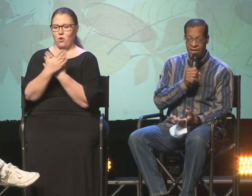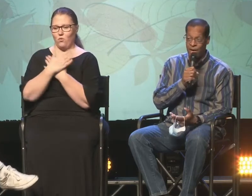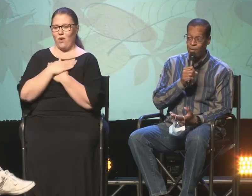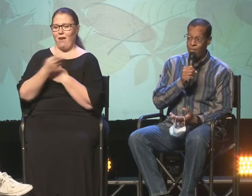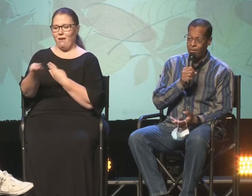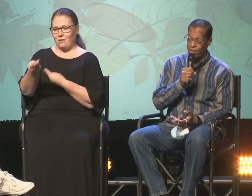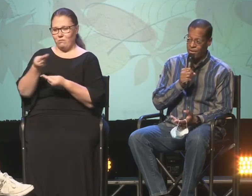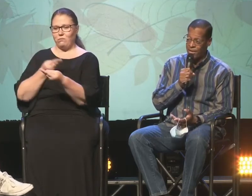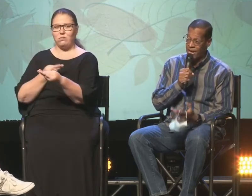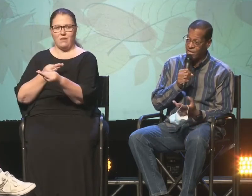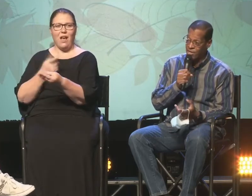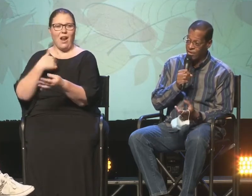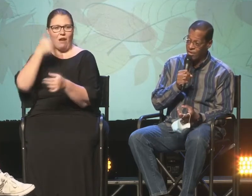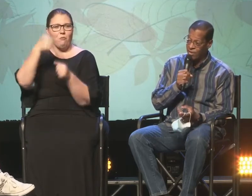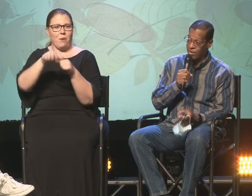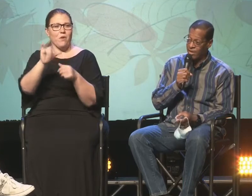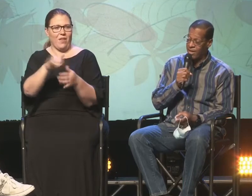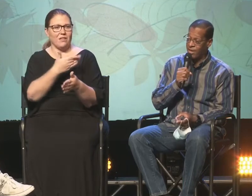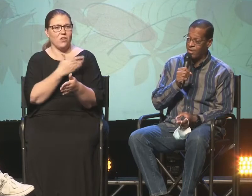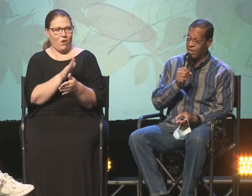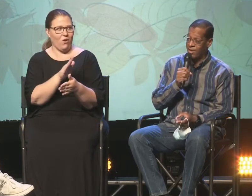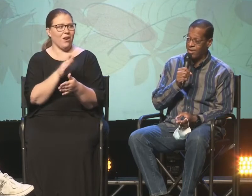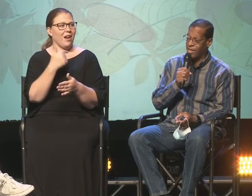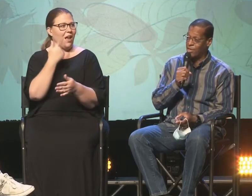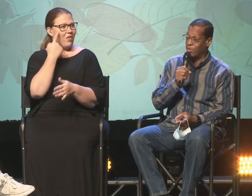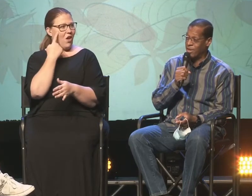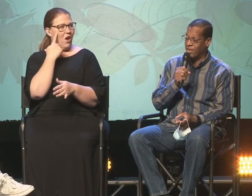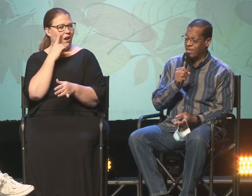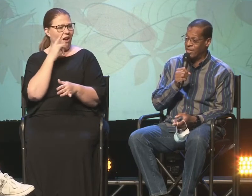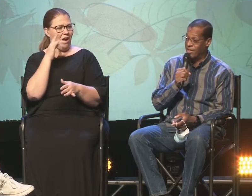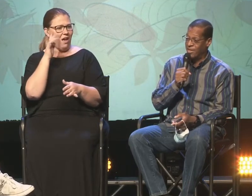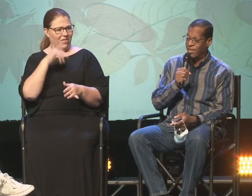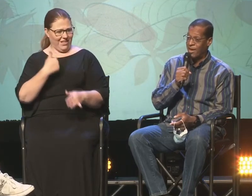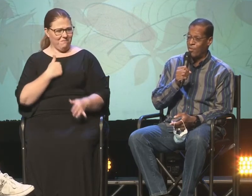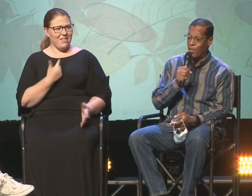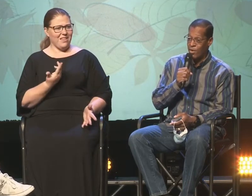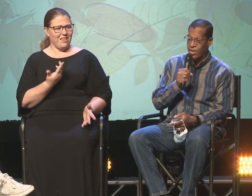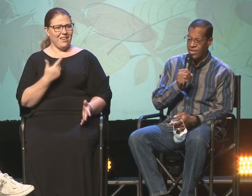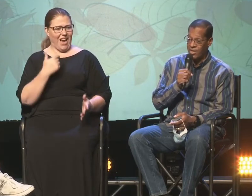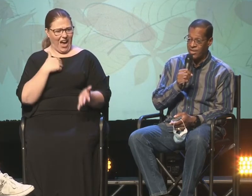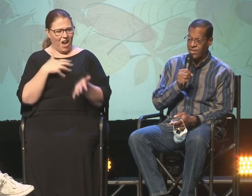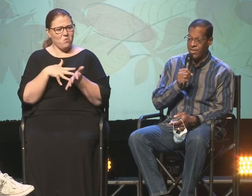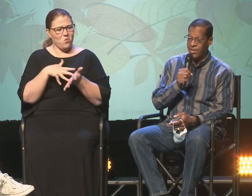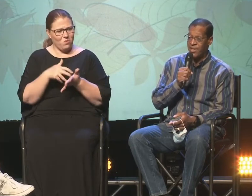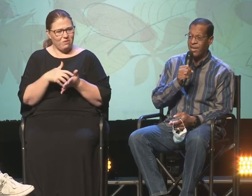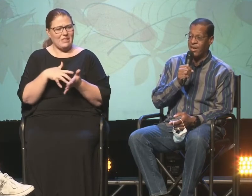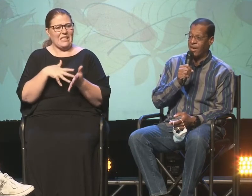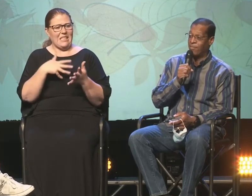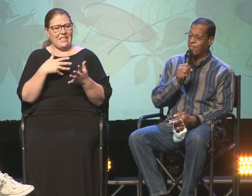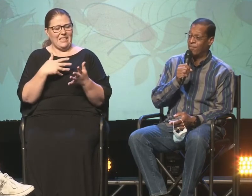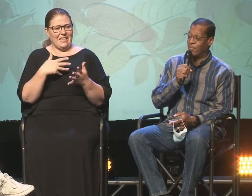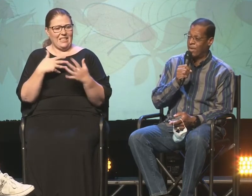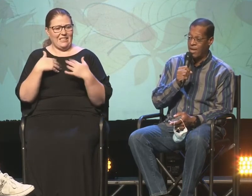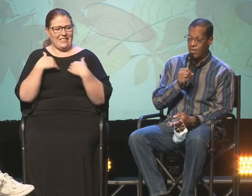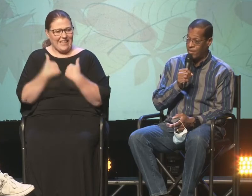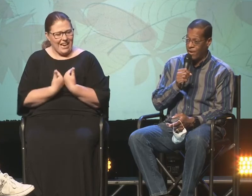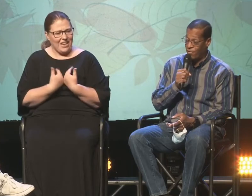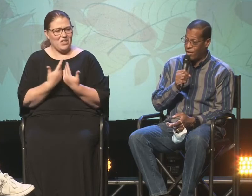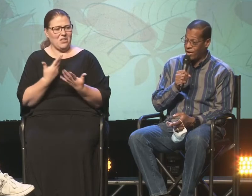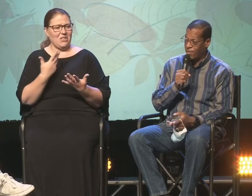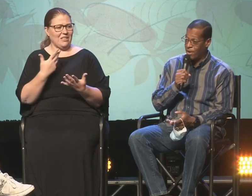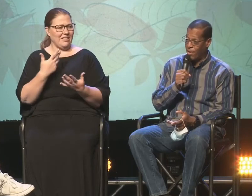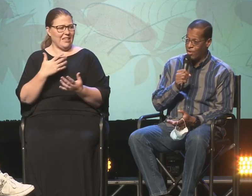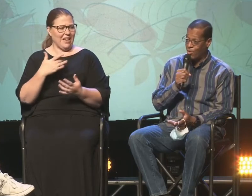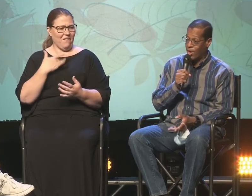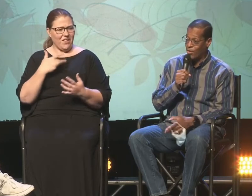And I remembered that song and I thought, that's me. I'm weary and I'm, I